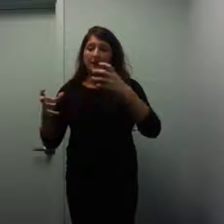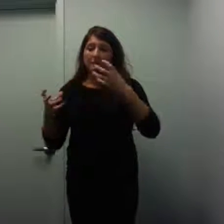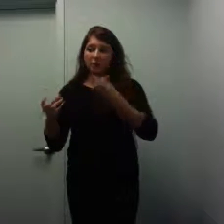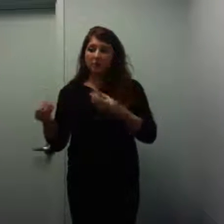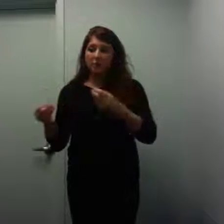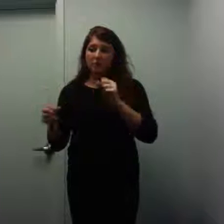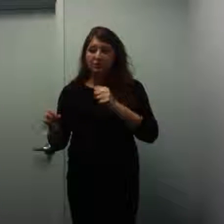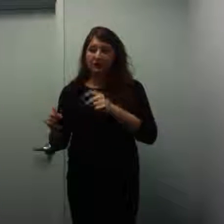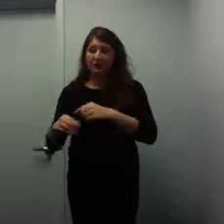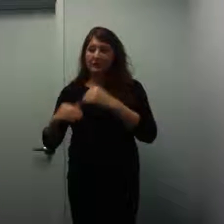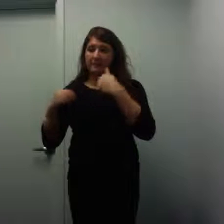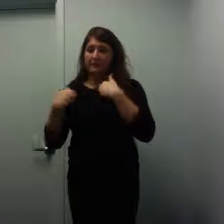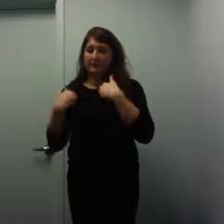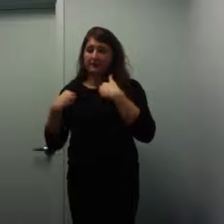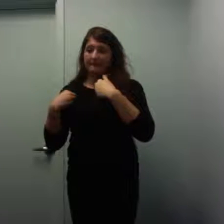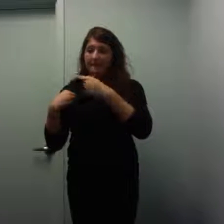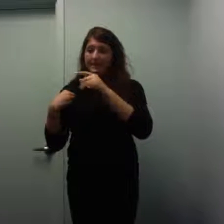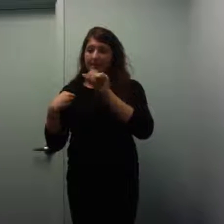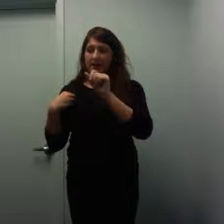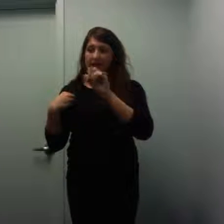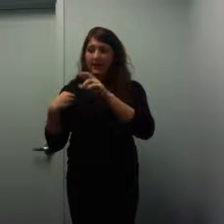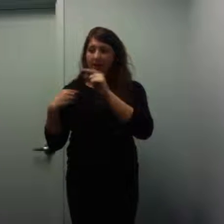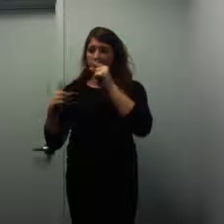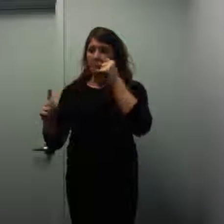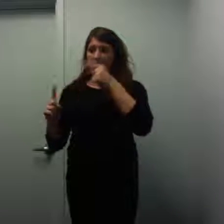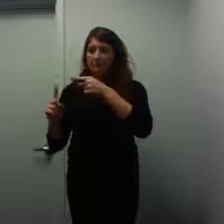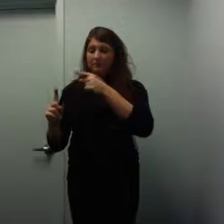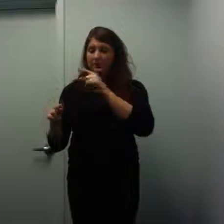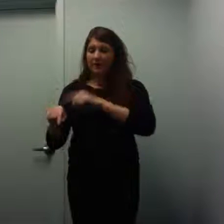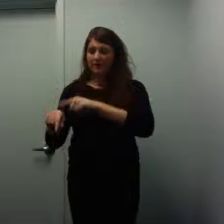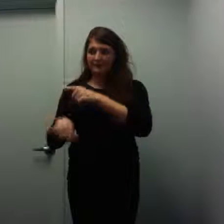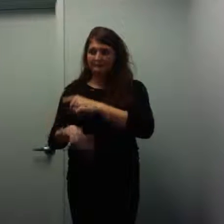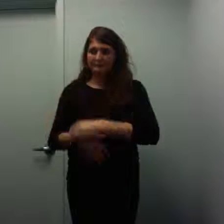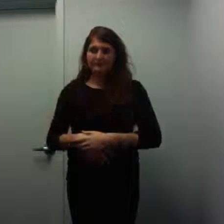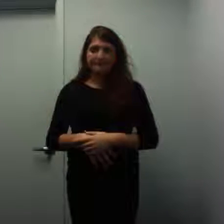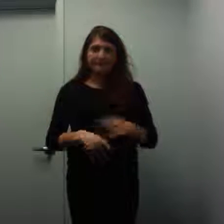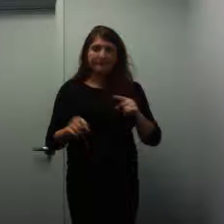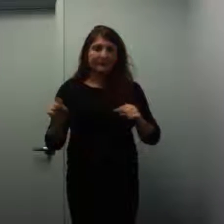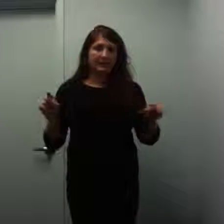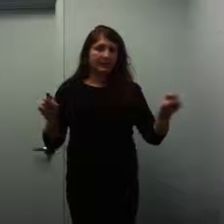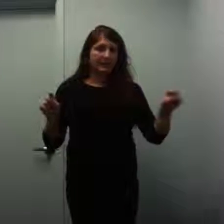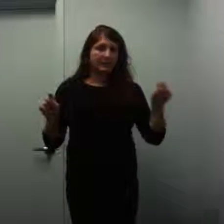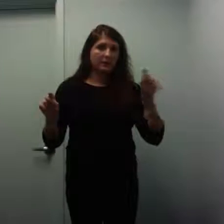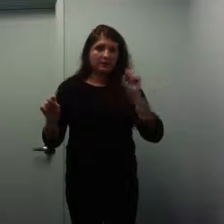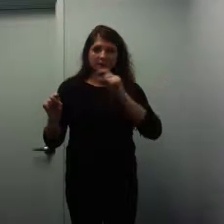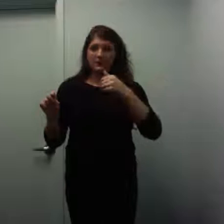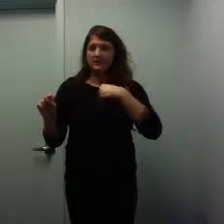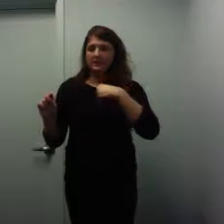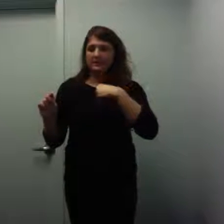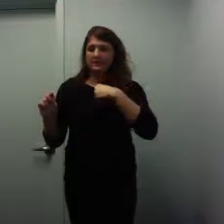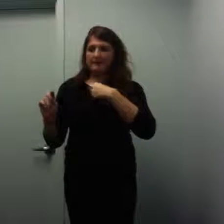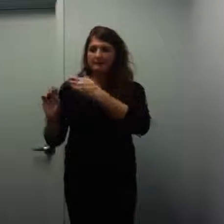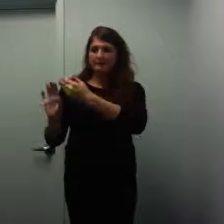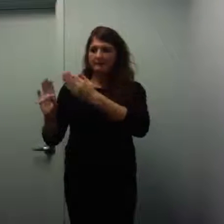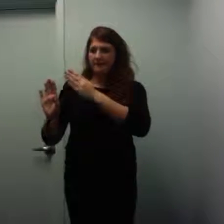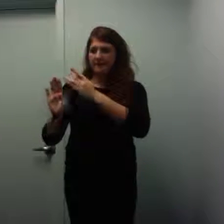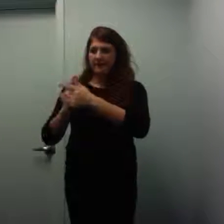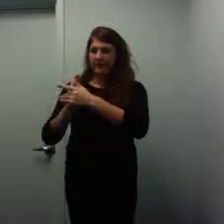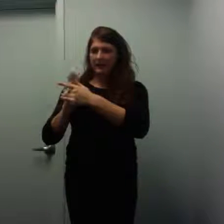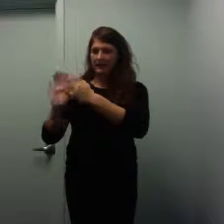in that air at that point. And then you have to have a psychrometer or something to tell what the current